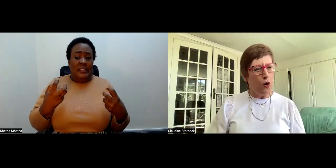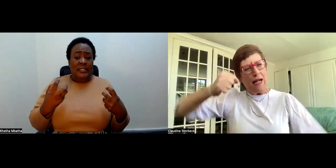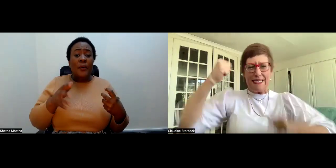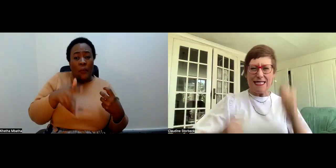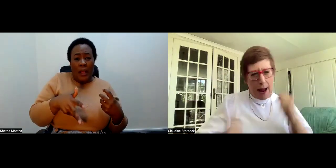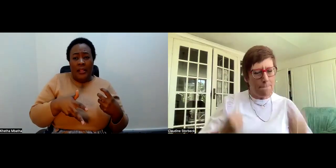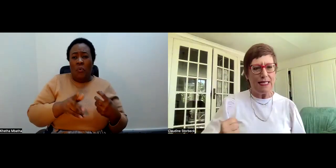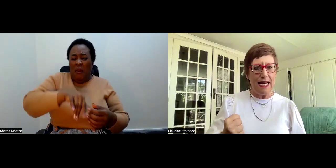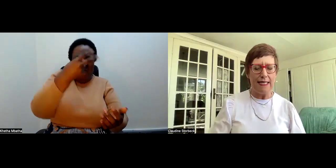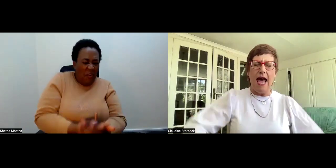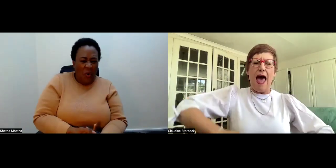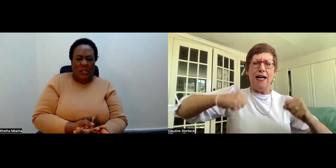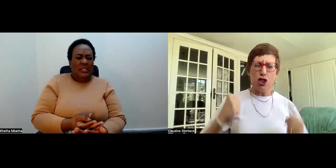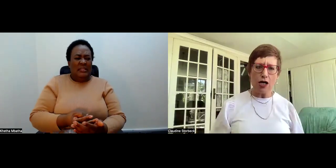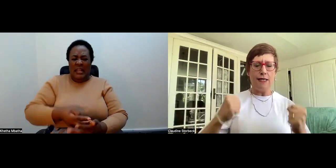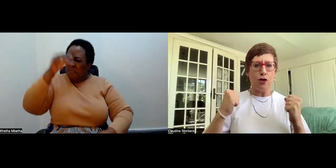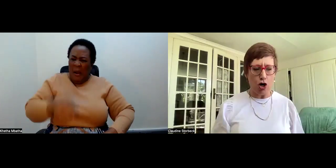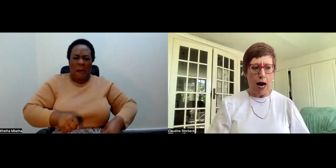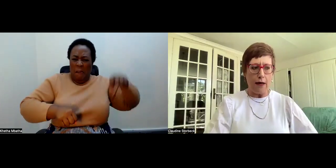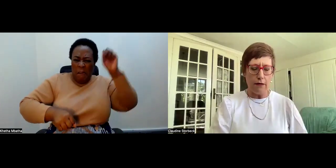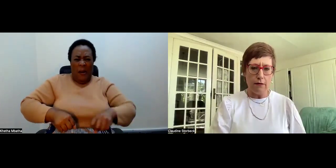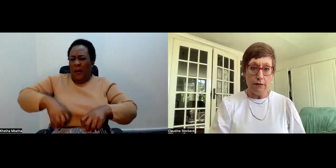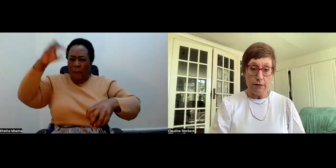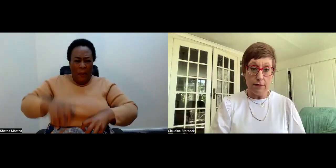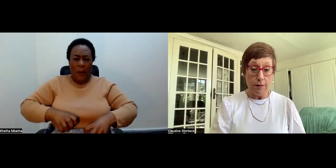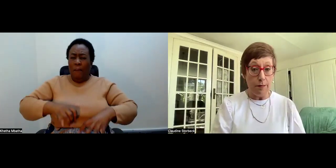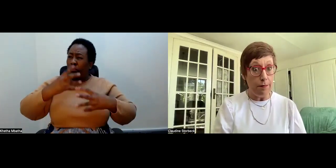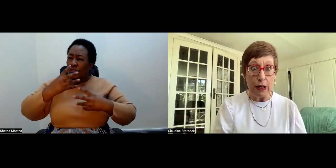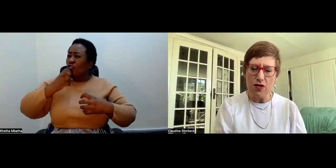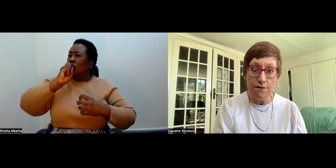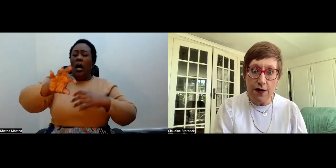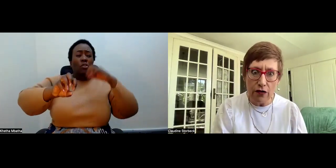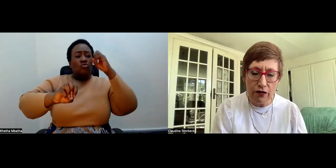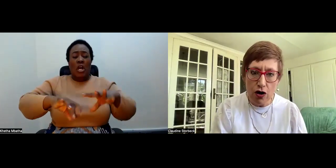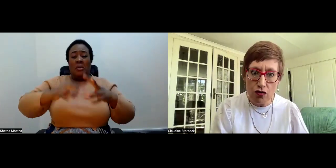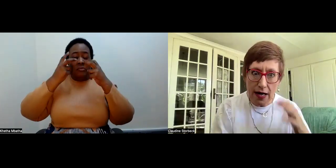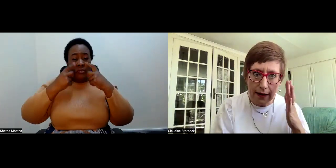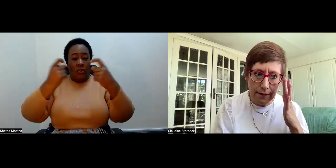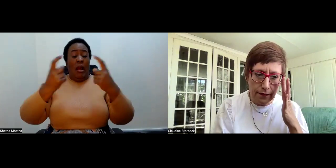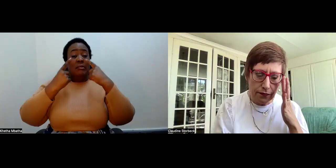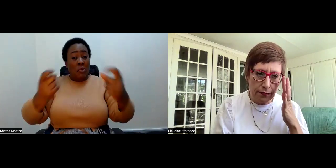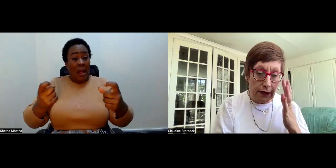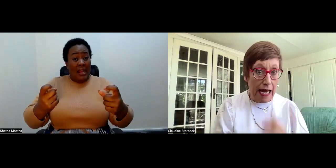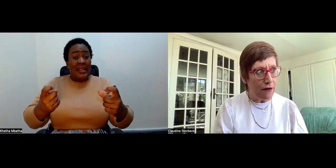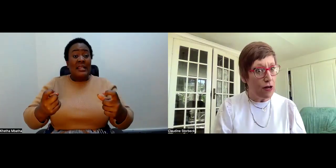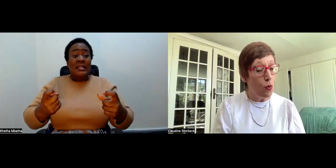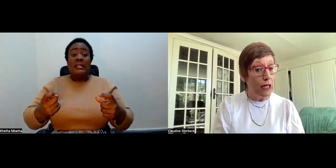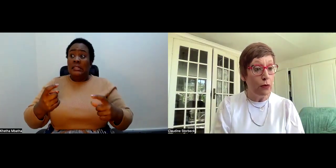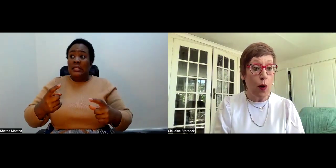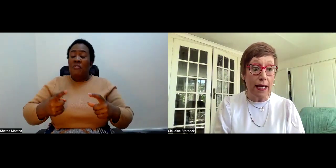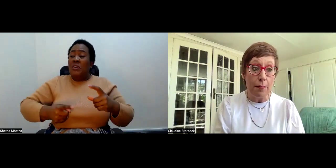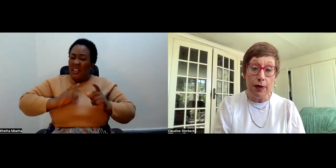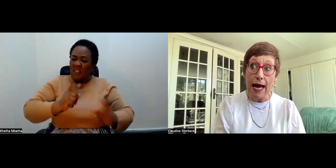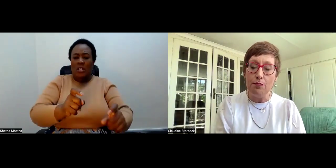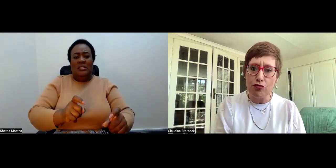fall on the floor and stamp his legs and shout and cry. But he was a very fast runner. And every morning